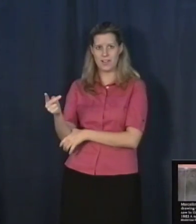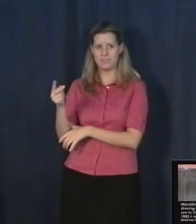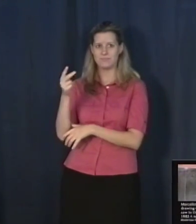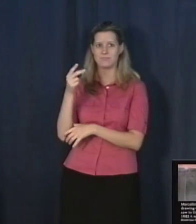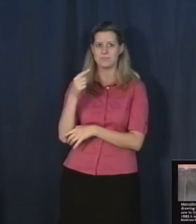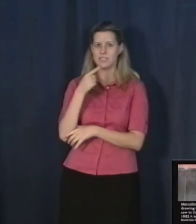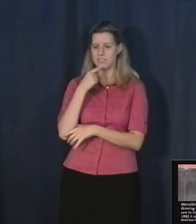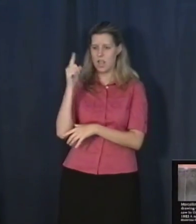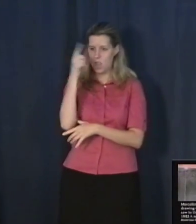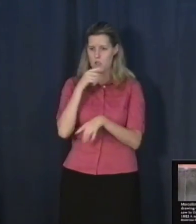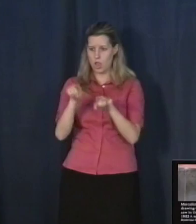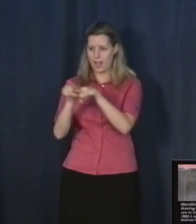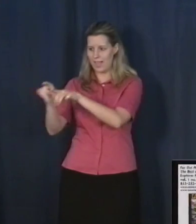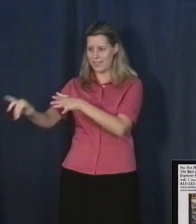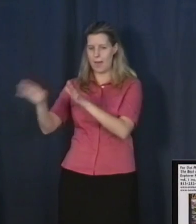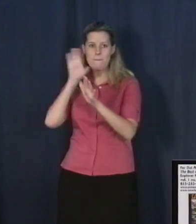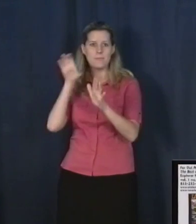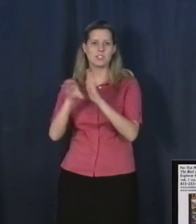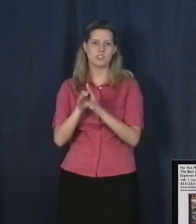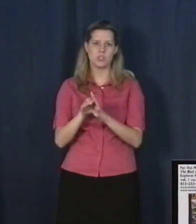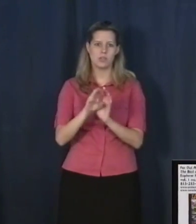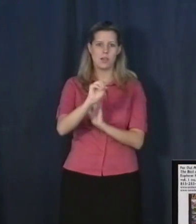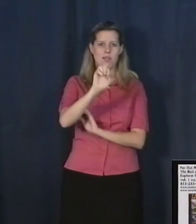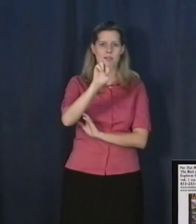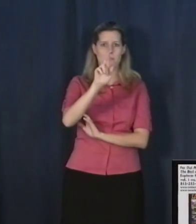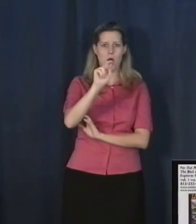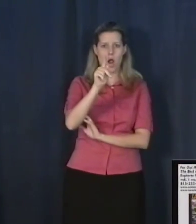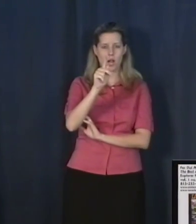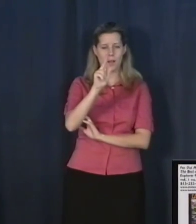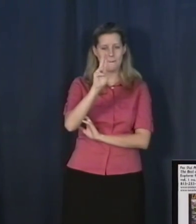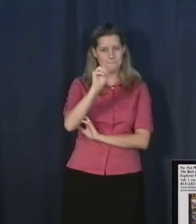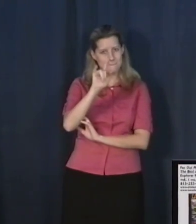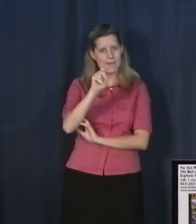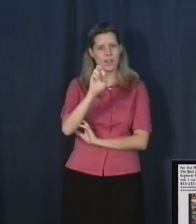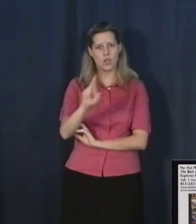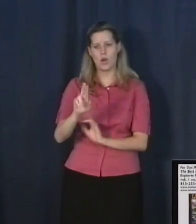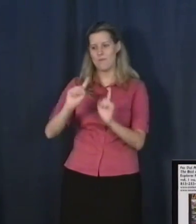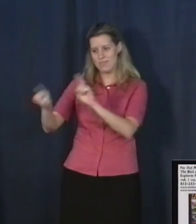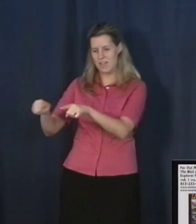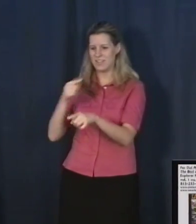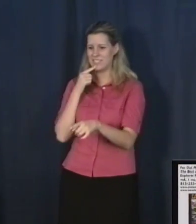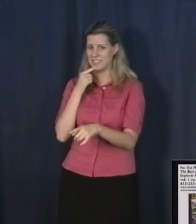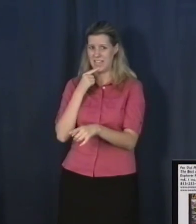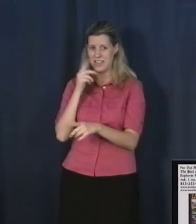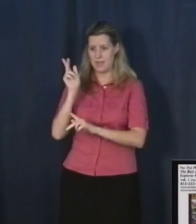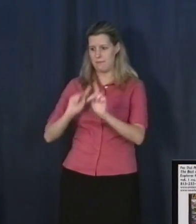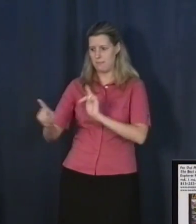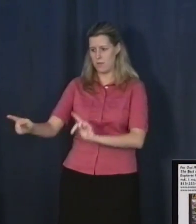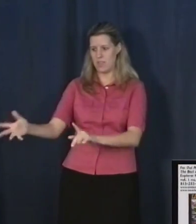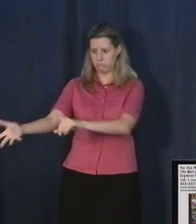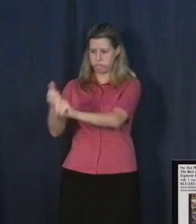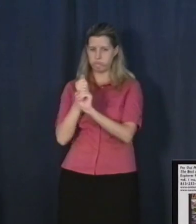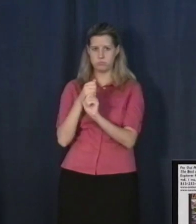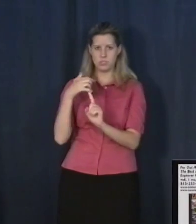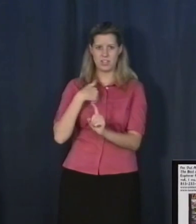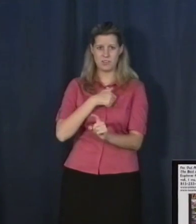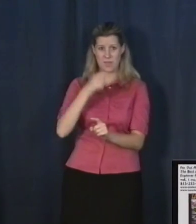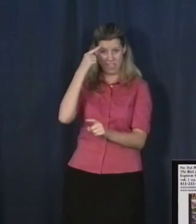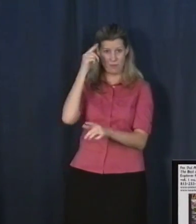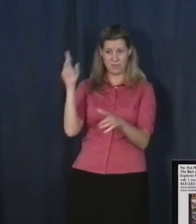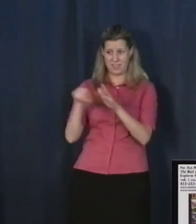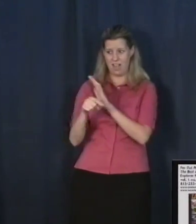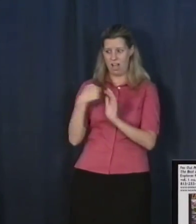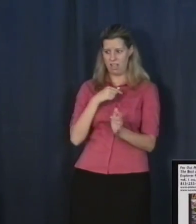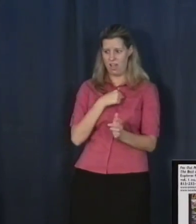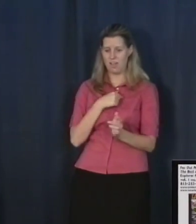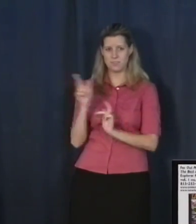that. Dr. Mark Miller went there, came back. He said, boy, the pygmies over there just nearly killed us. They got us, captured us. We thought they were